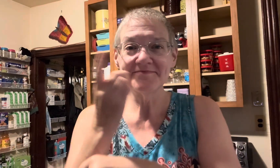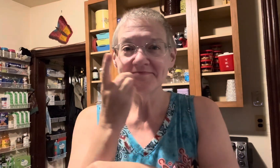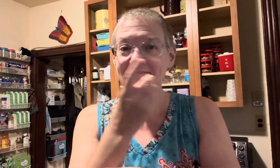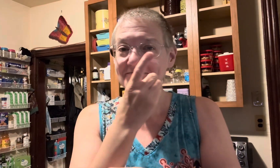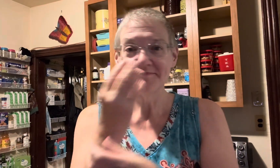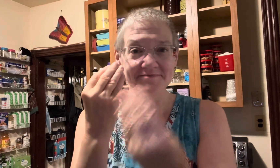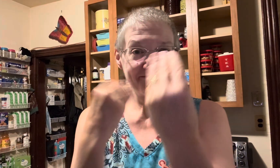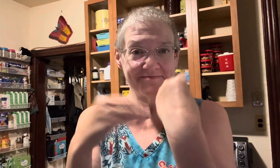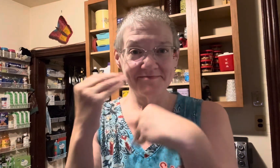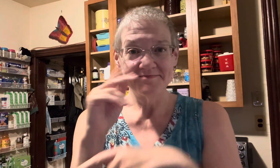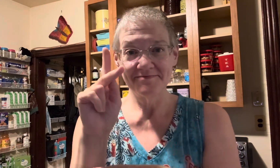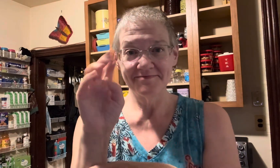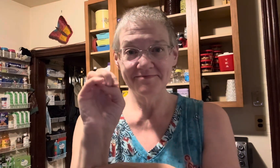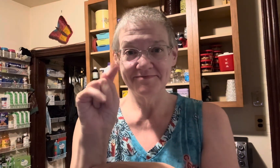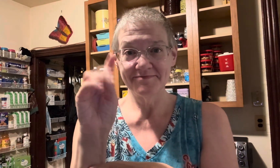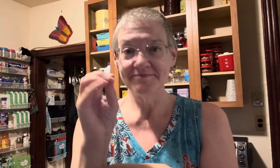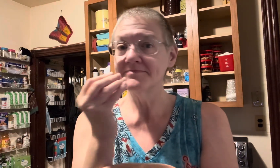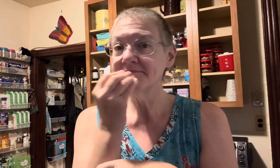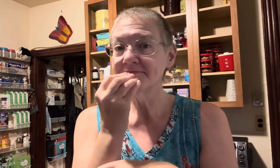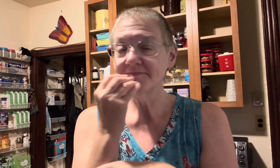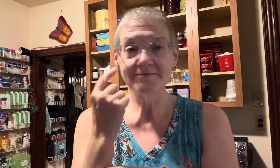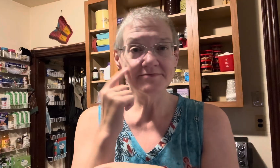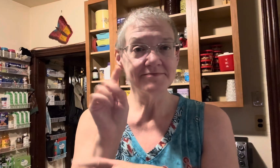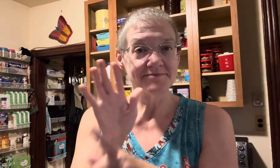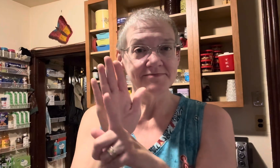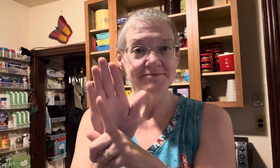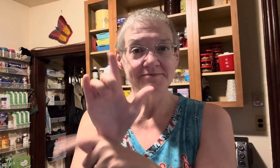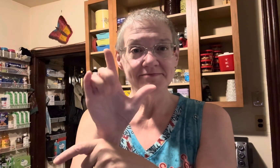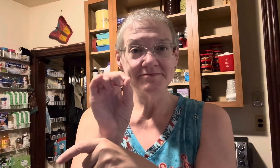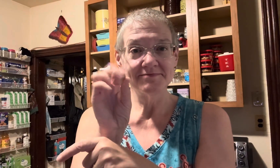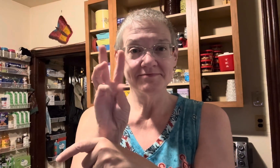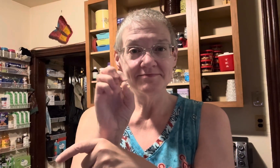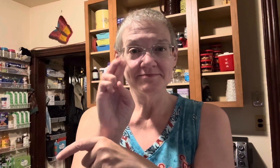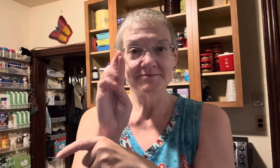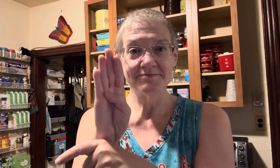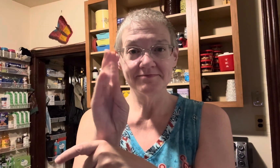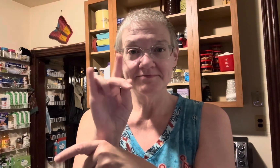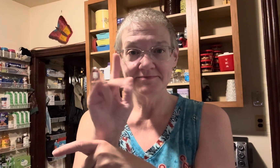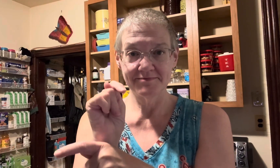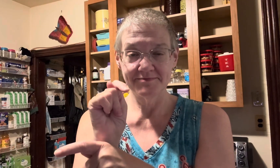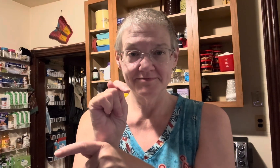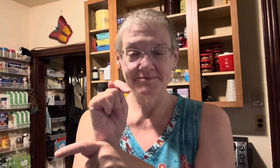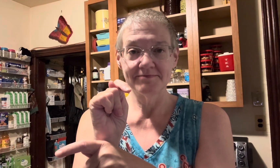full day of keto eating for his low-carb diet.